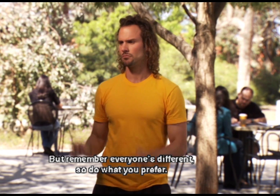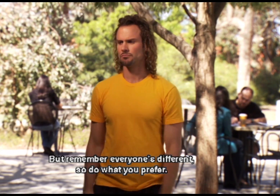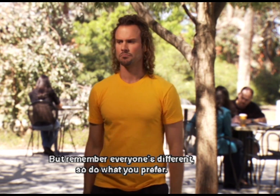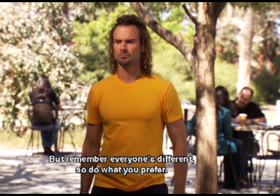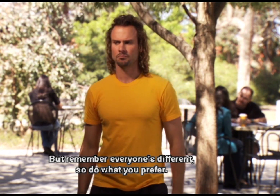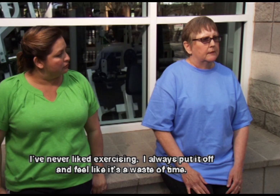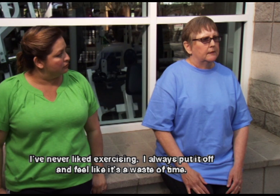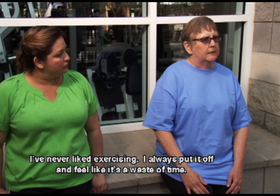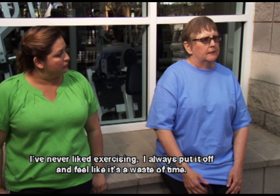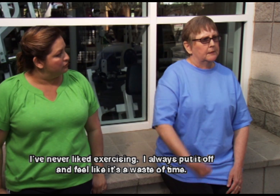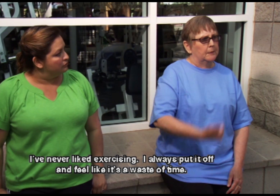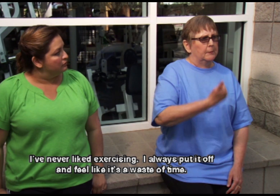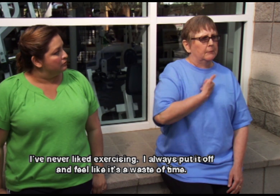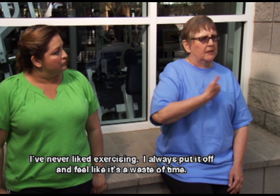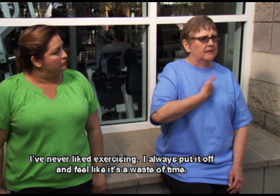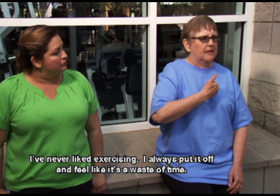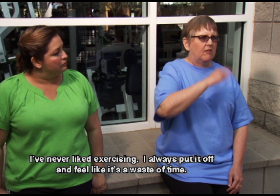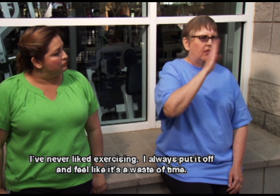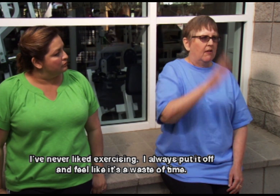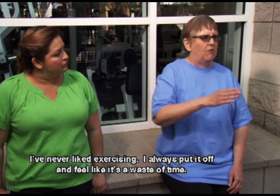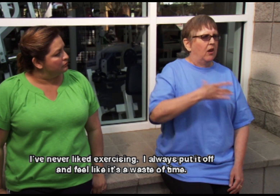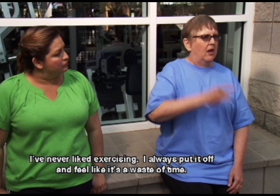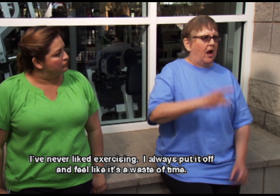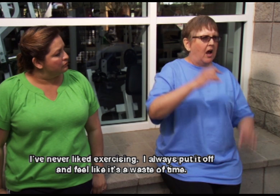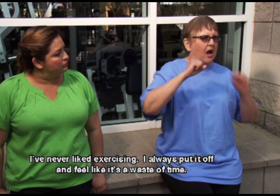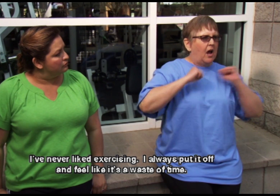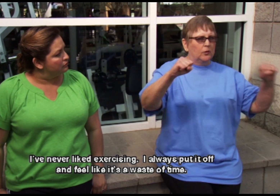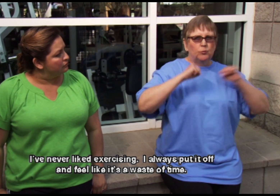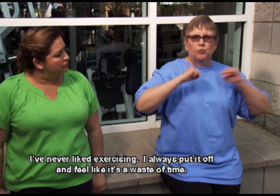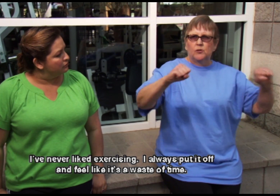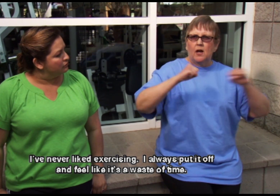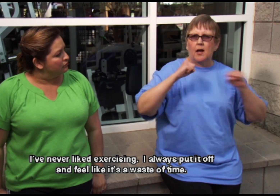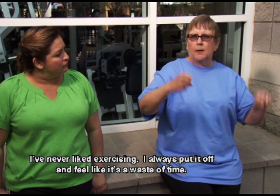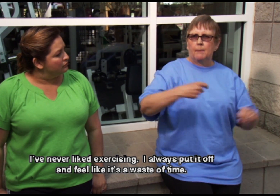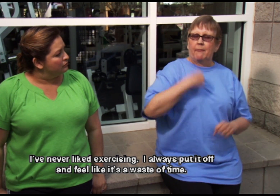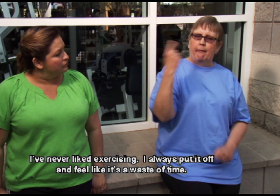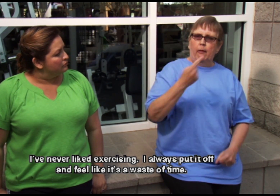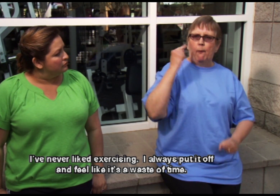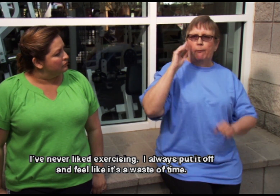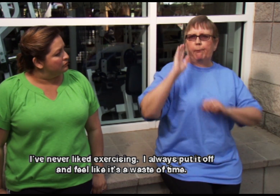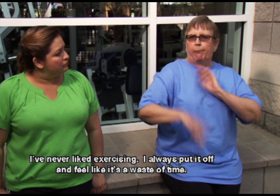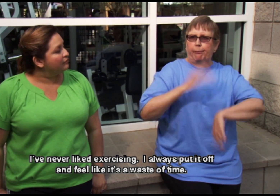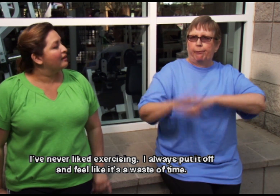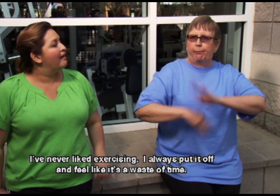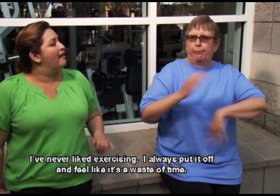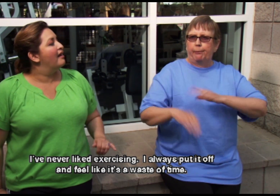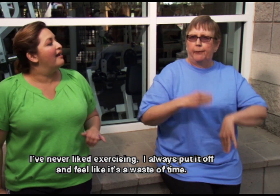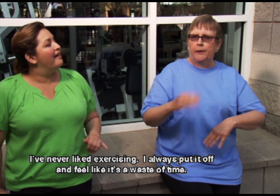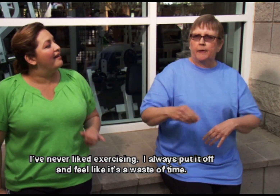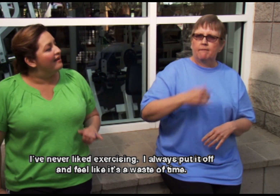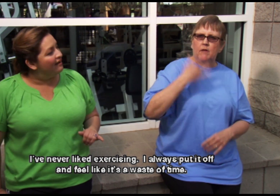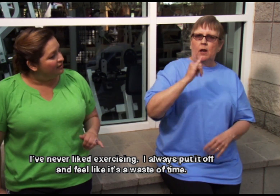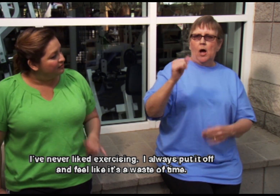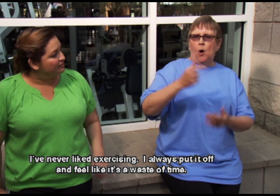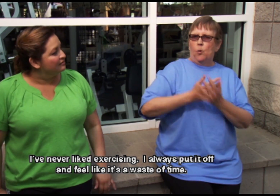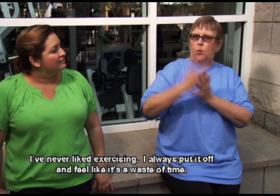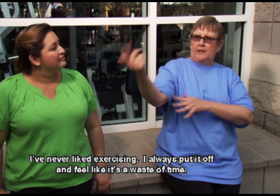prefer. I've never liked exercising. I always put it off and feel like it's a waste of time.